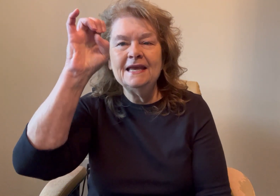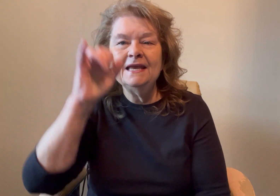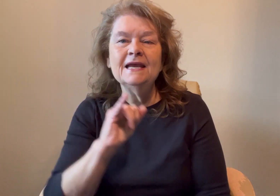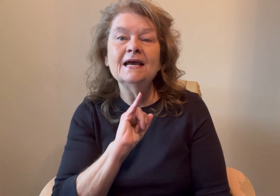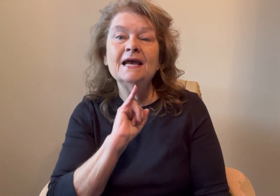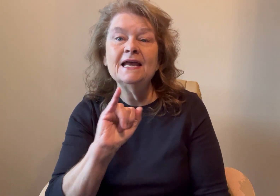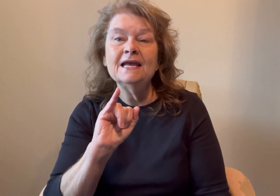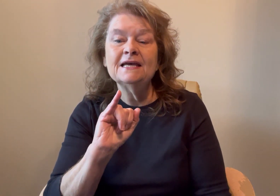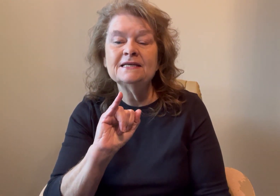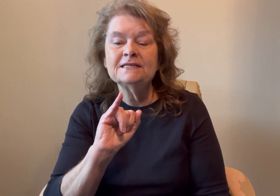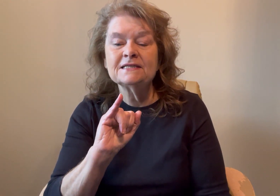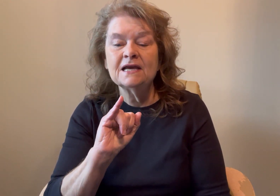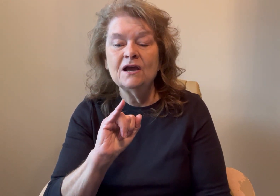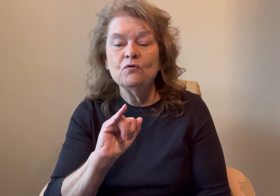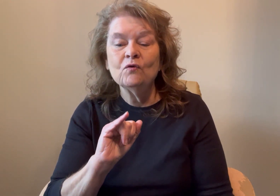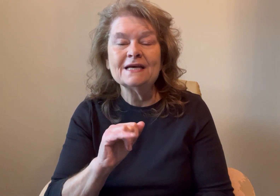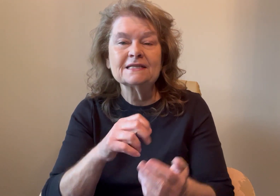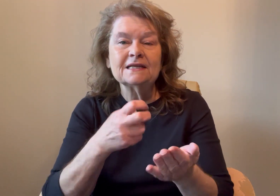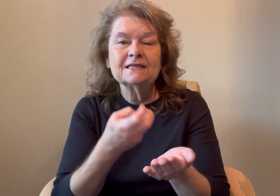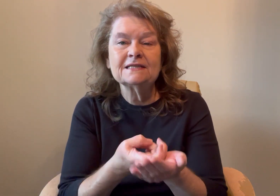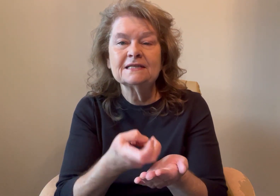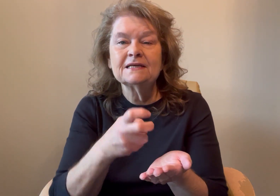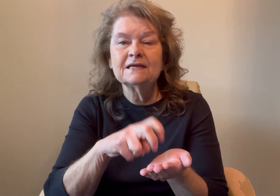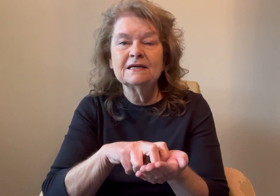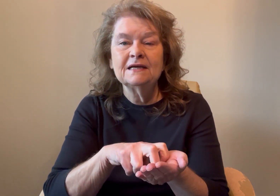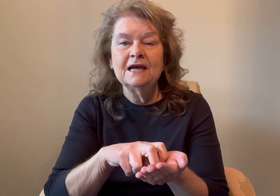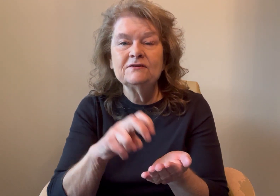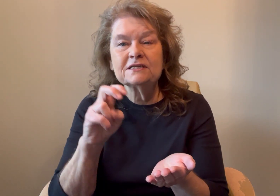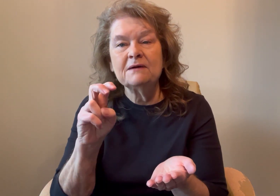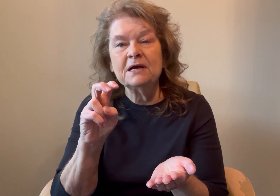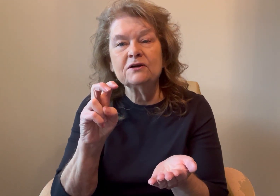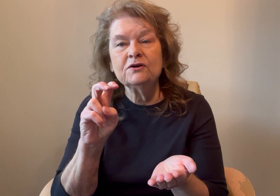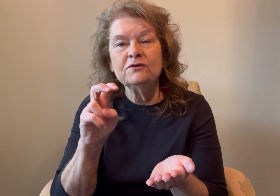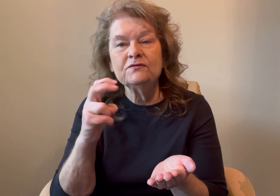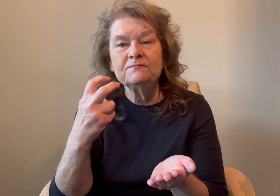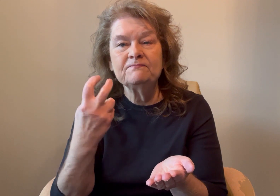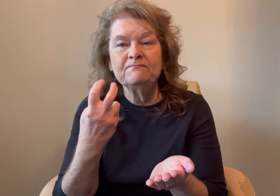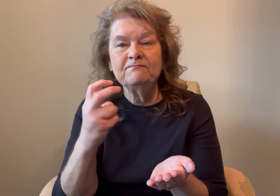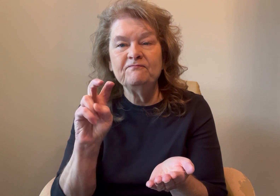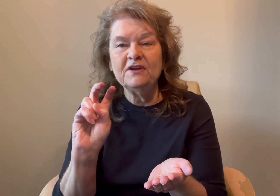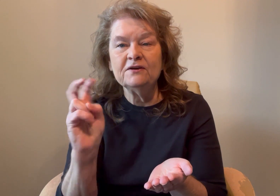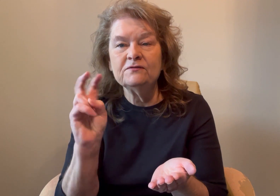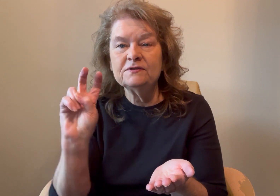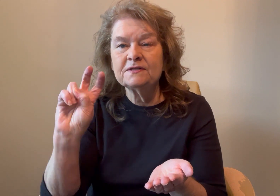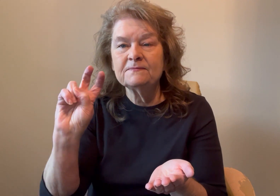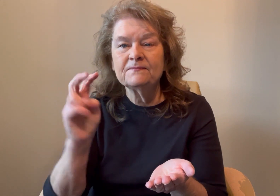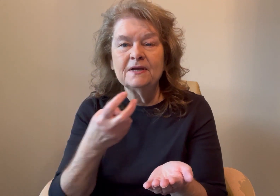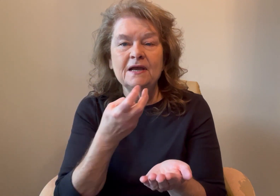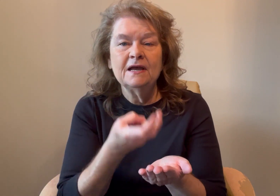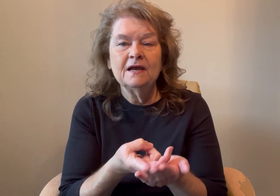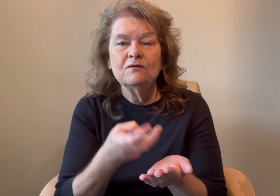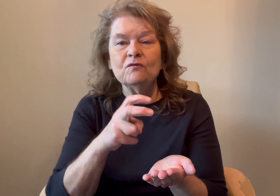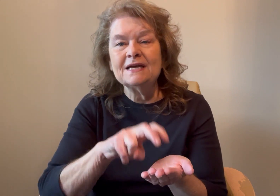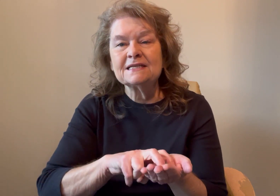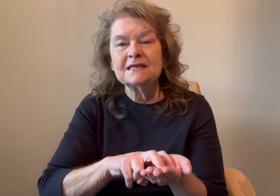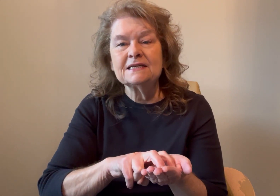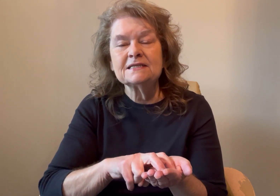He is restless. Just got my curved fingers. Restless. It's